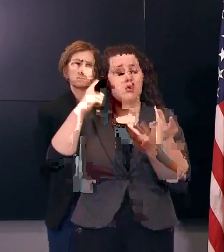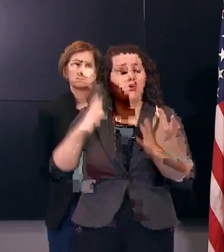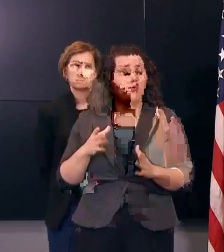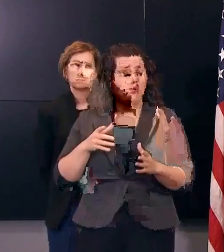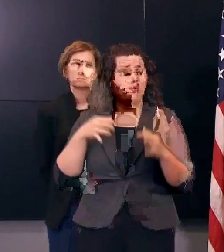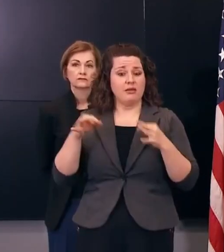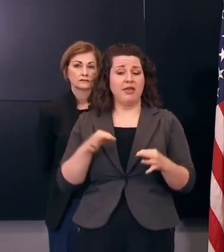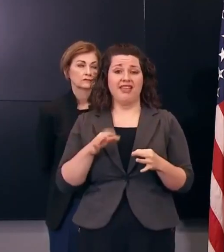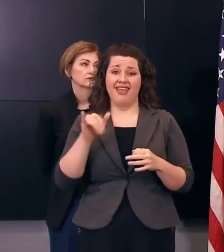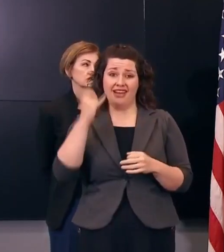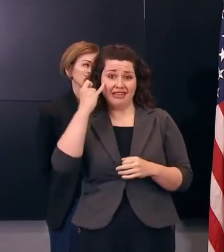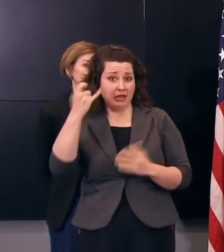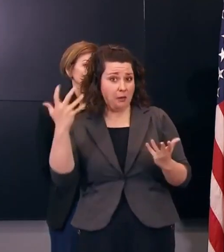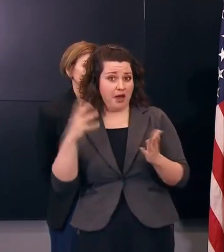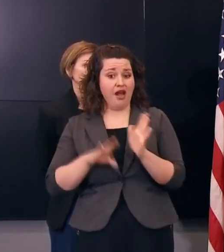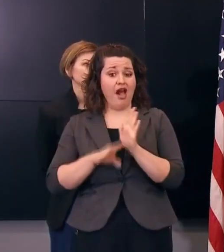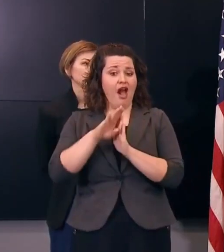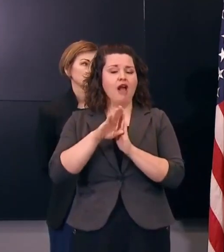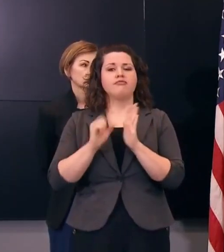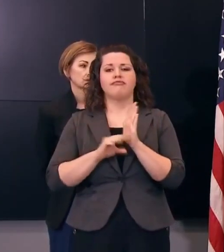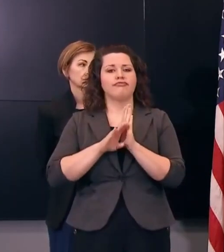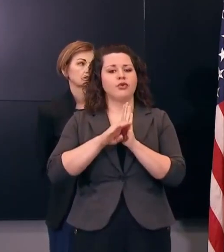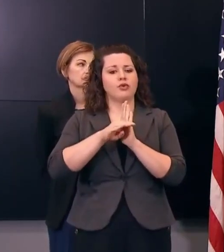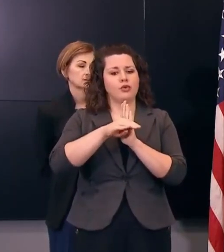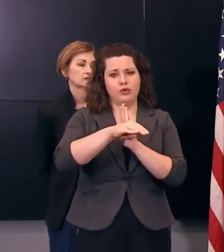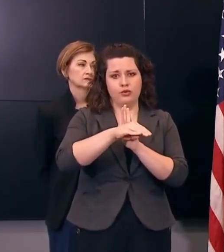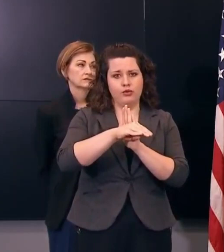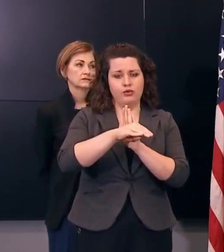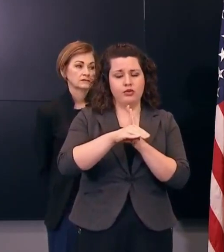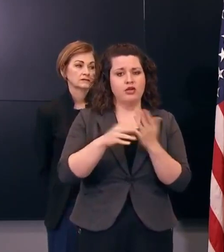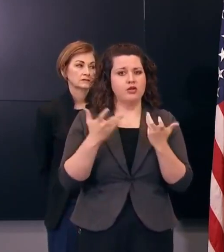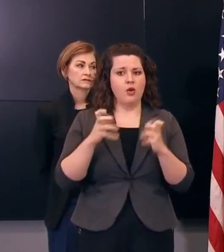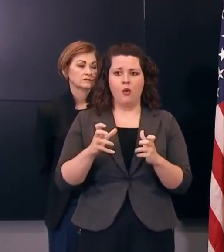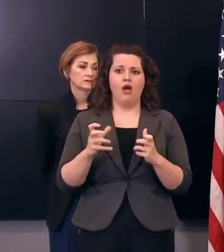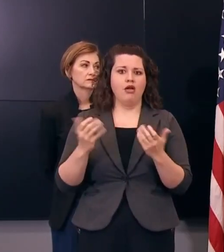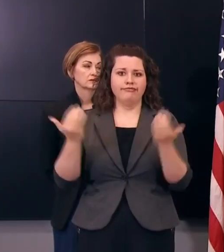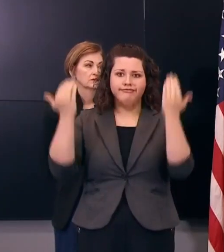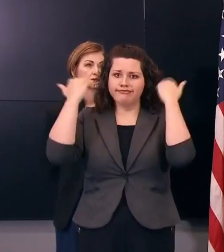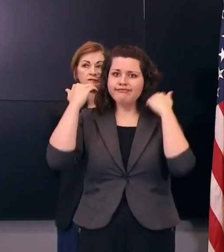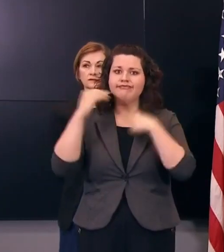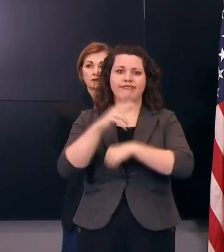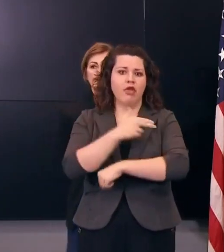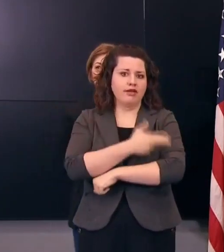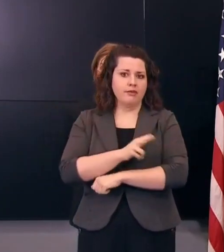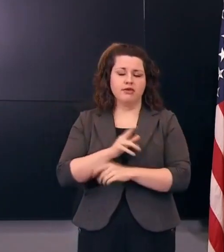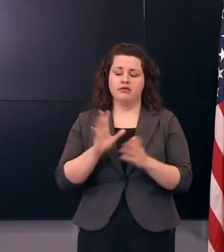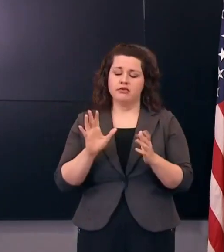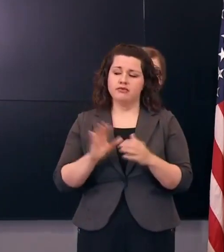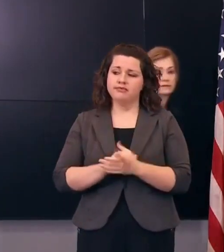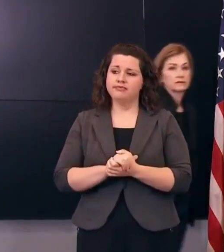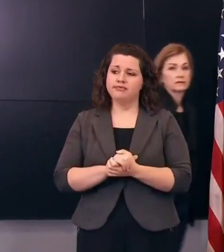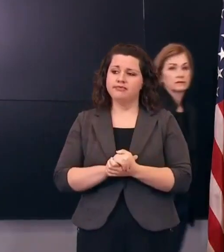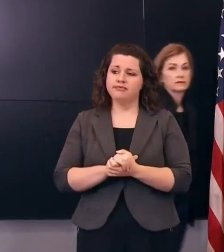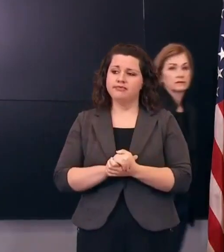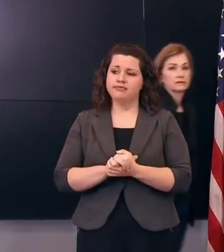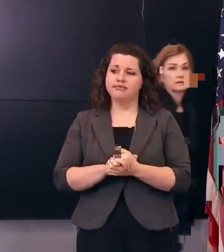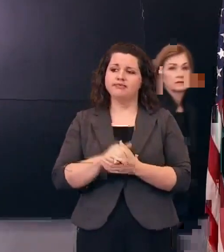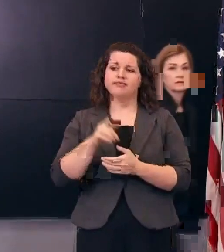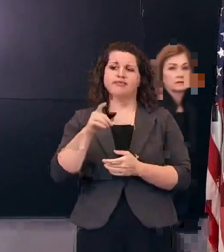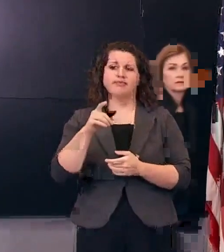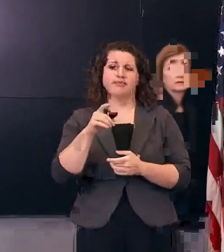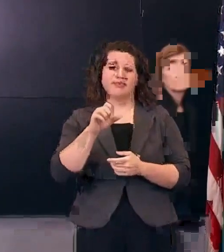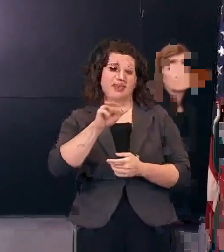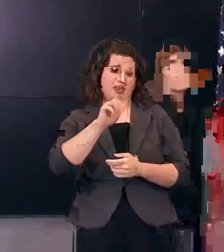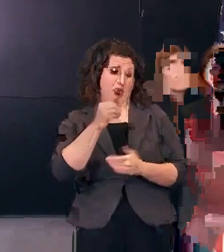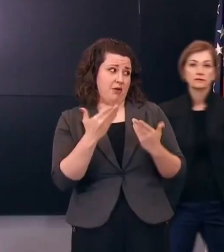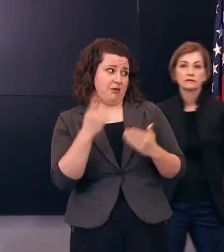to flatten the curve so that we don't have a peak in cases all at once and overwhelm our healthcare system. Sarah, for